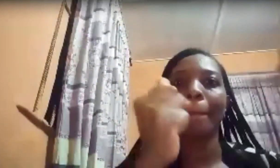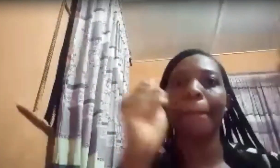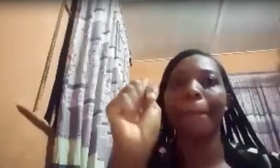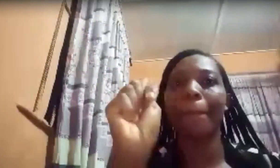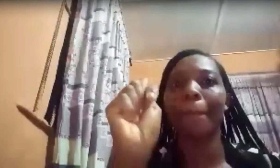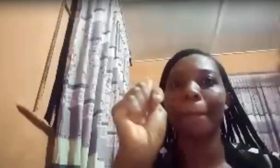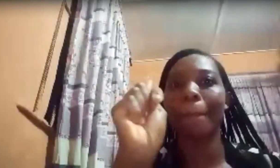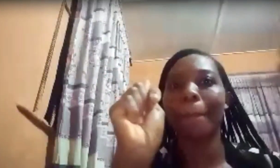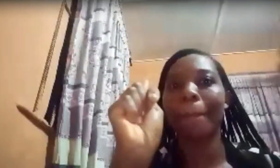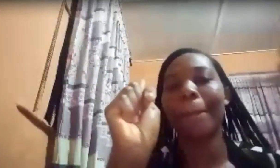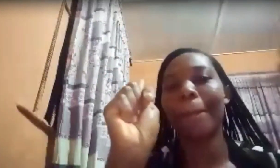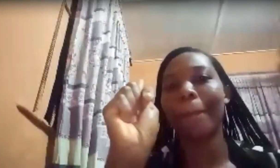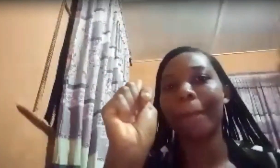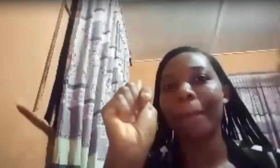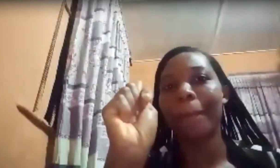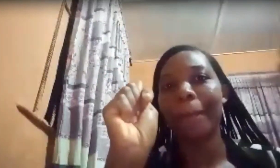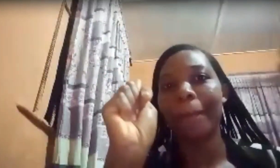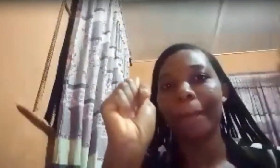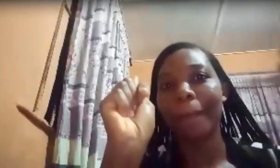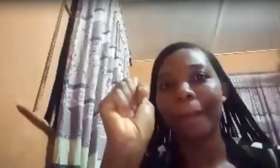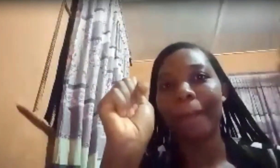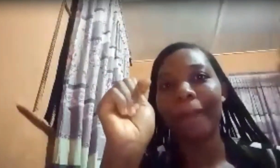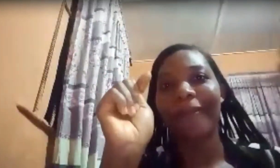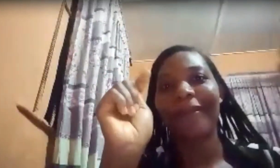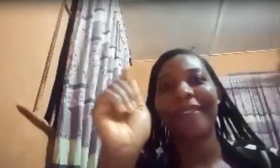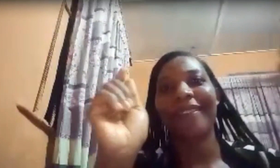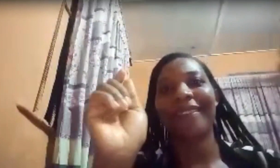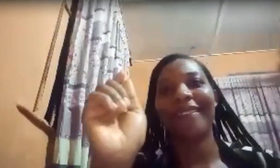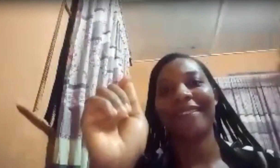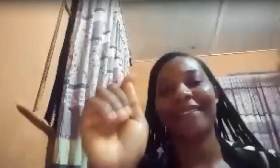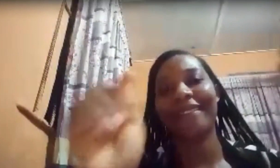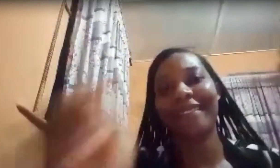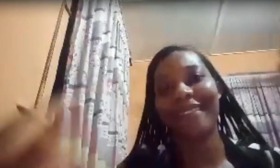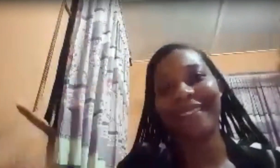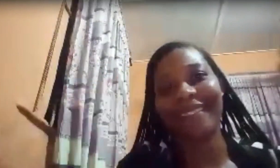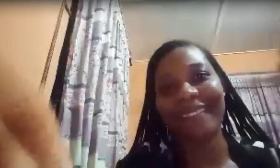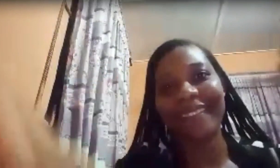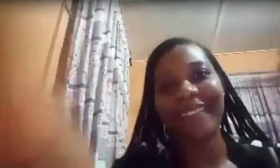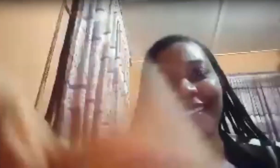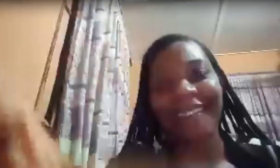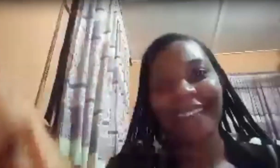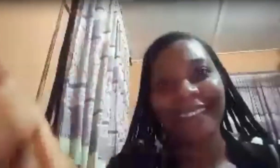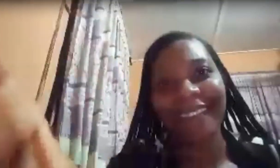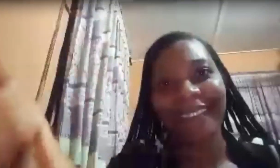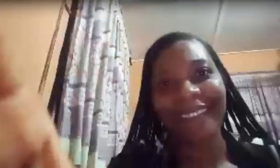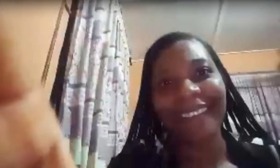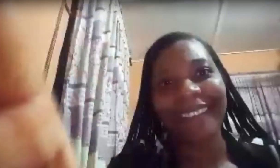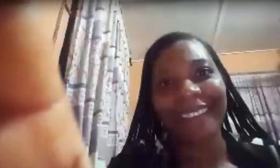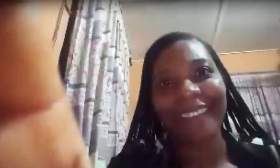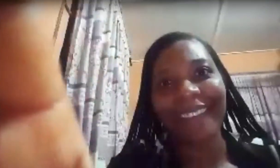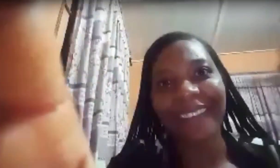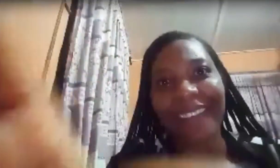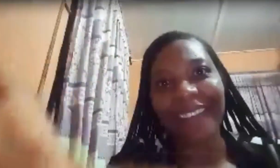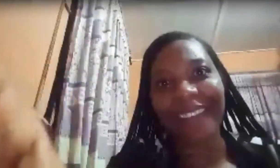There we go. That wasn't so hard. Well done, Ruth. Thank you so much. That wasn't so hard at